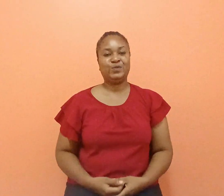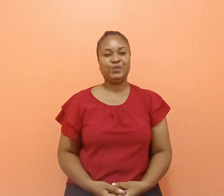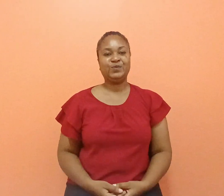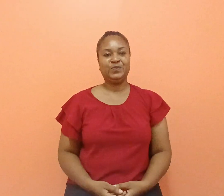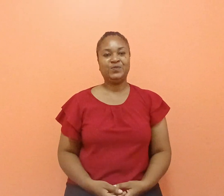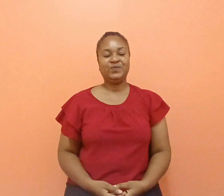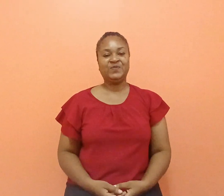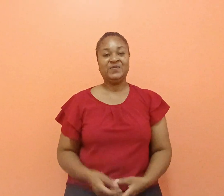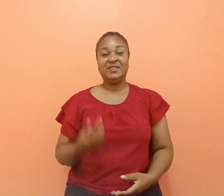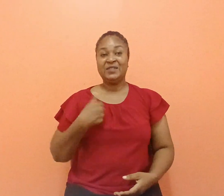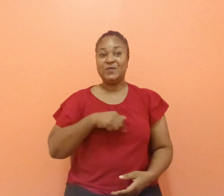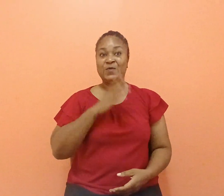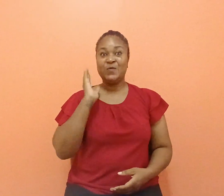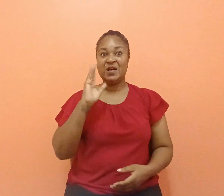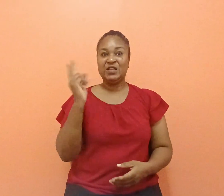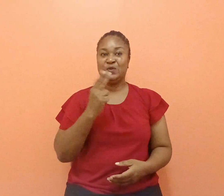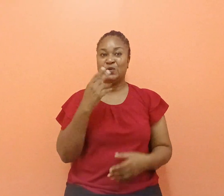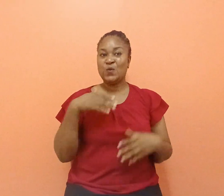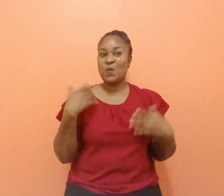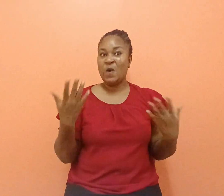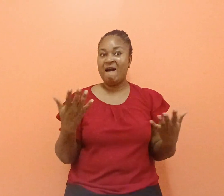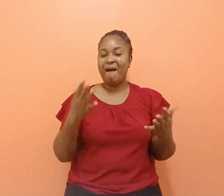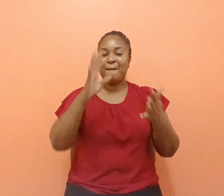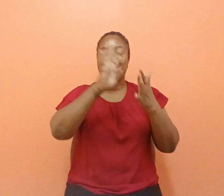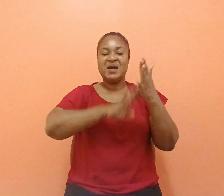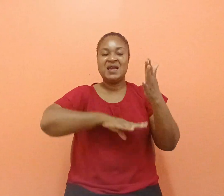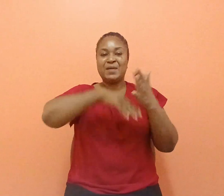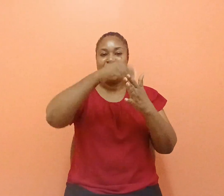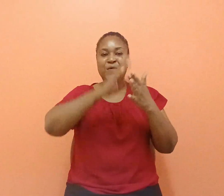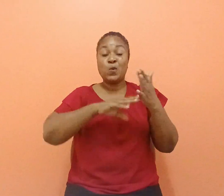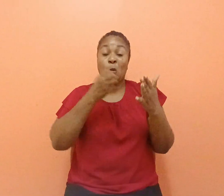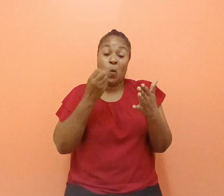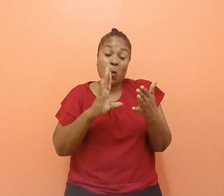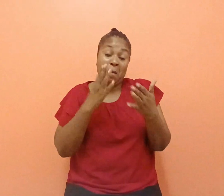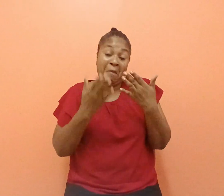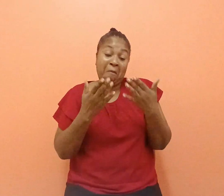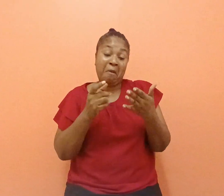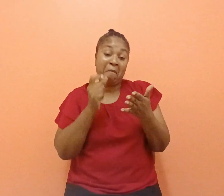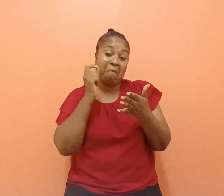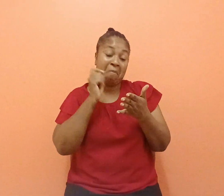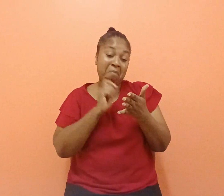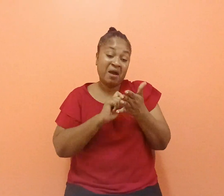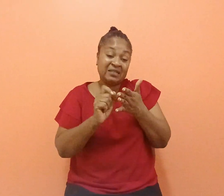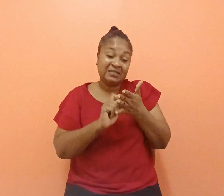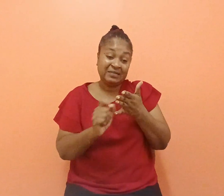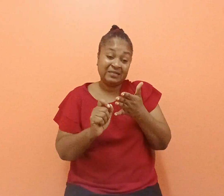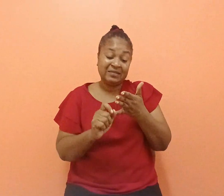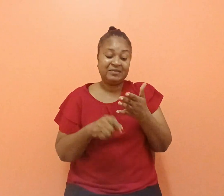We'll use paint or a pencil to draw your footprints.